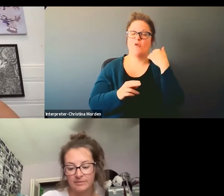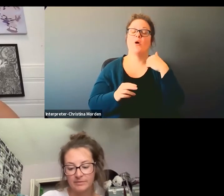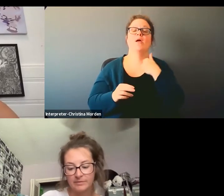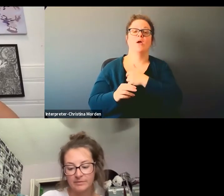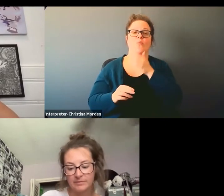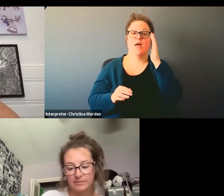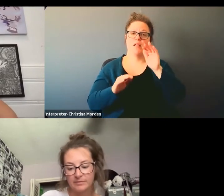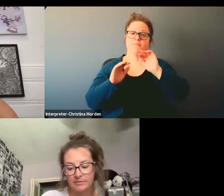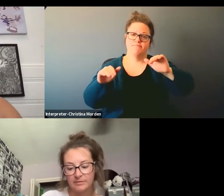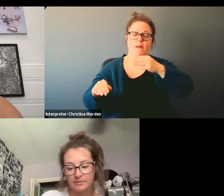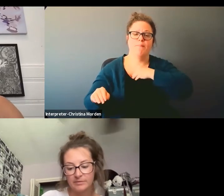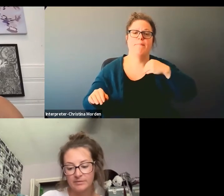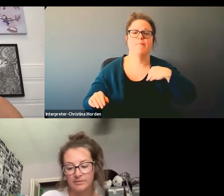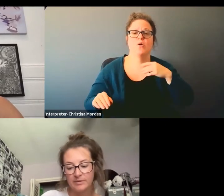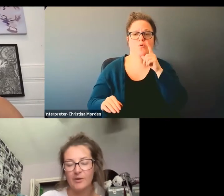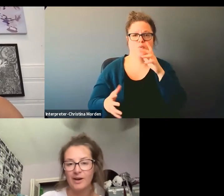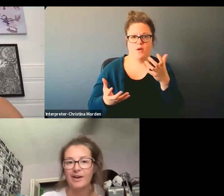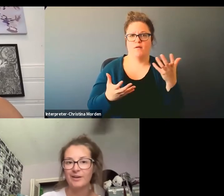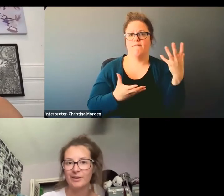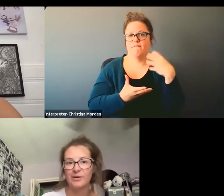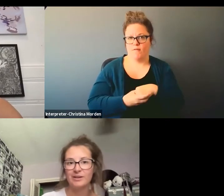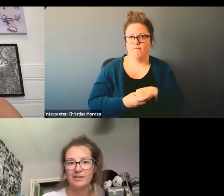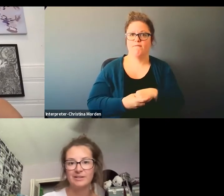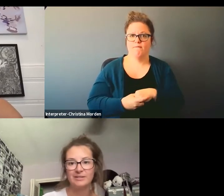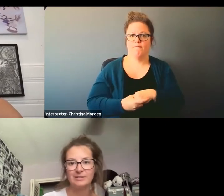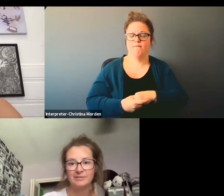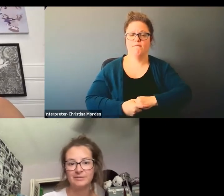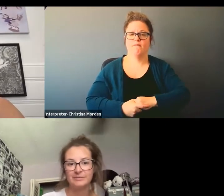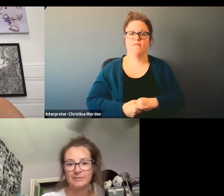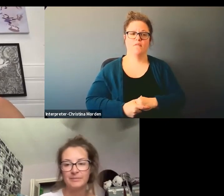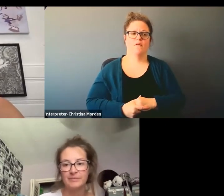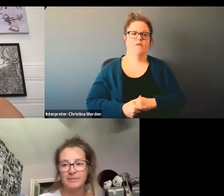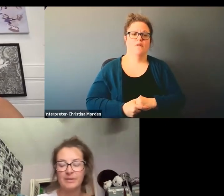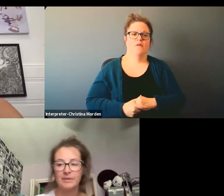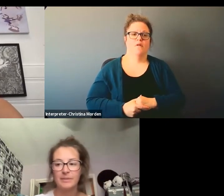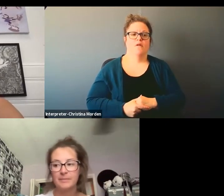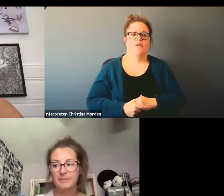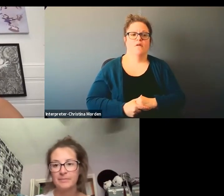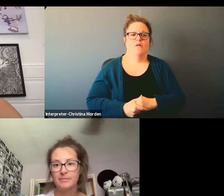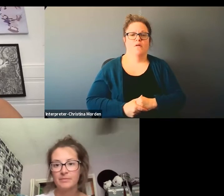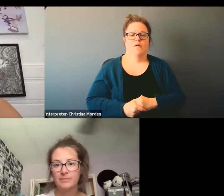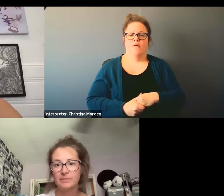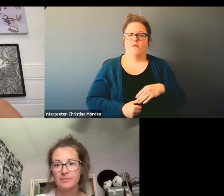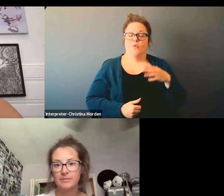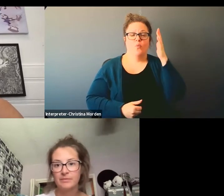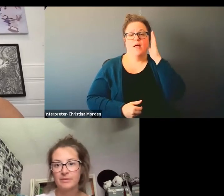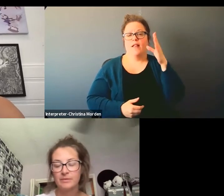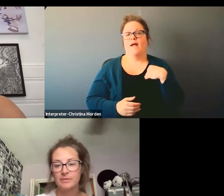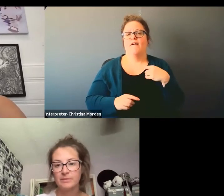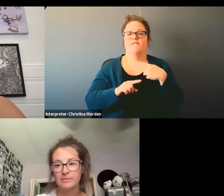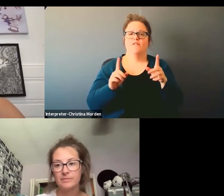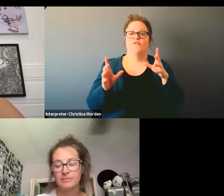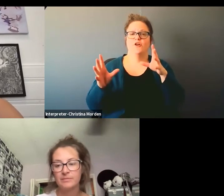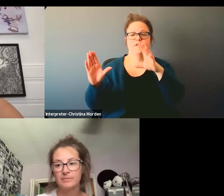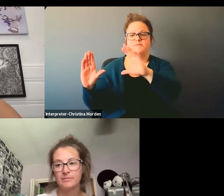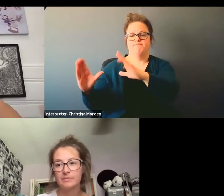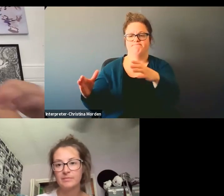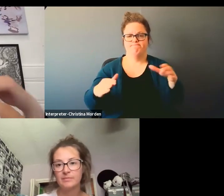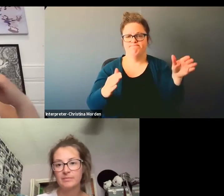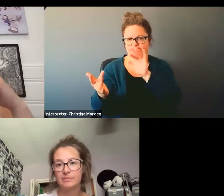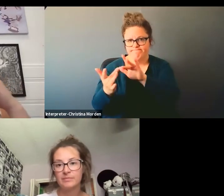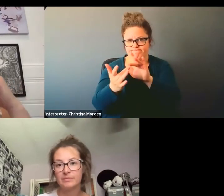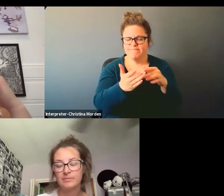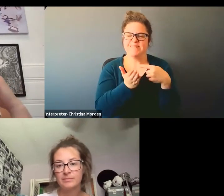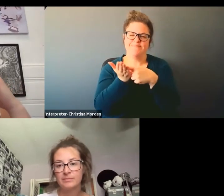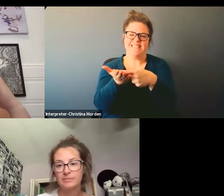members as well who want to participate. So yeah, we're just going to have these different, you know, roundtables to just, you know,